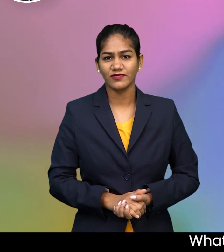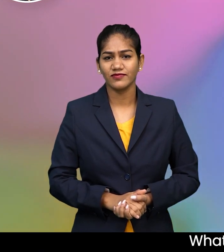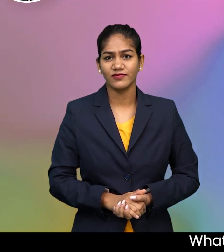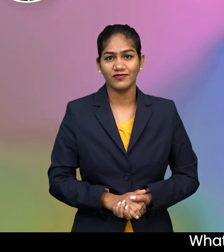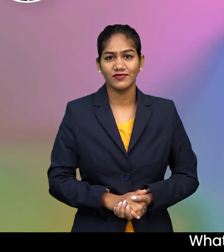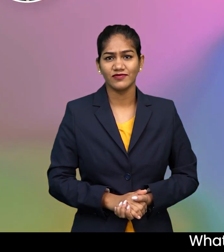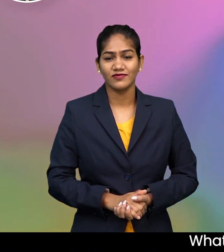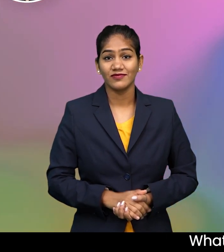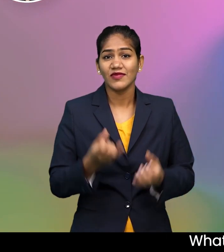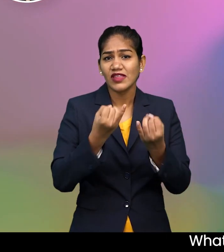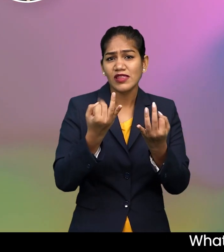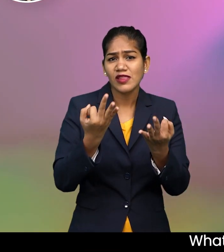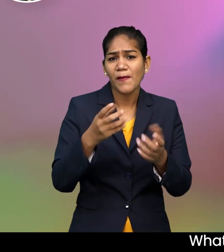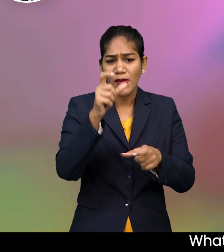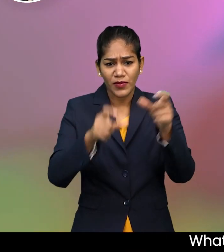What does the census show?